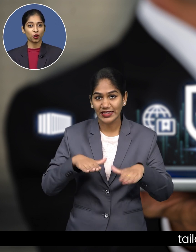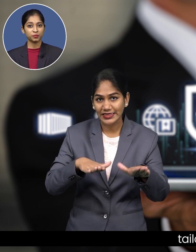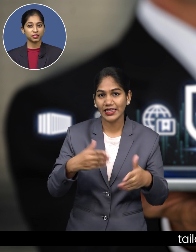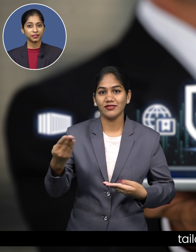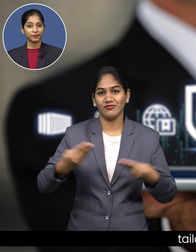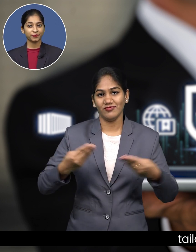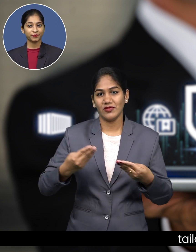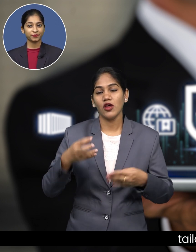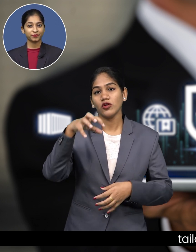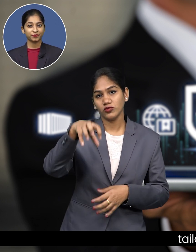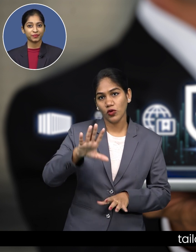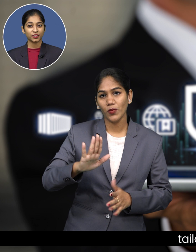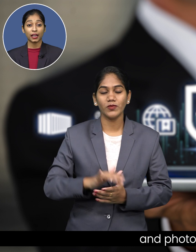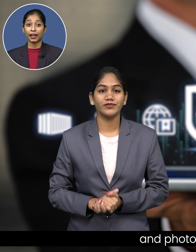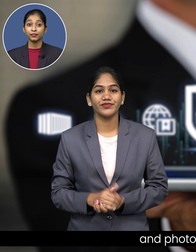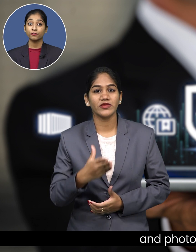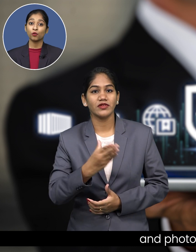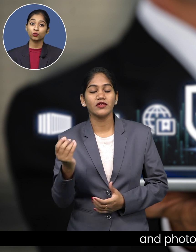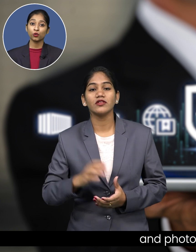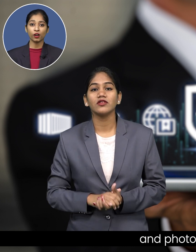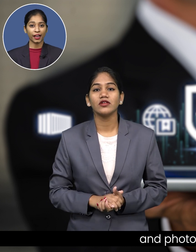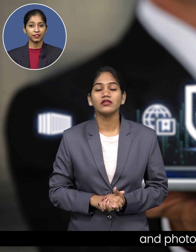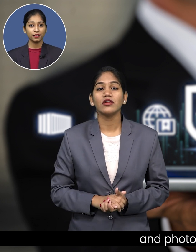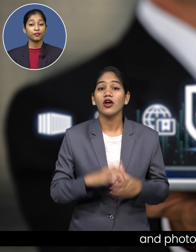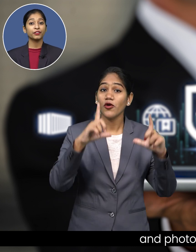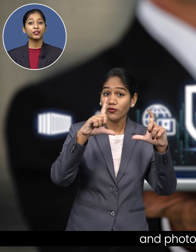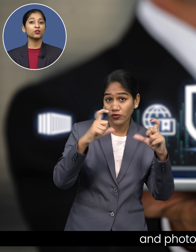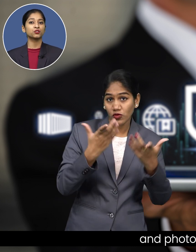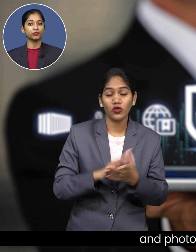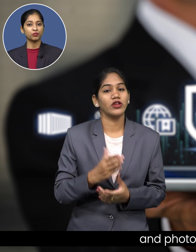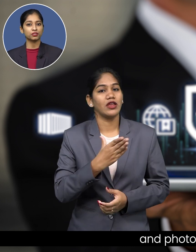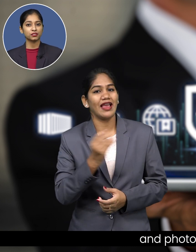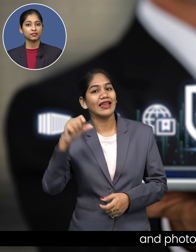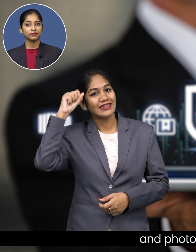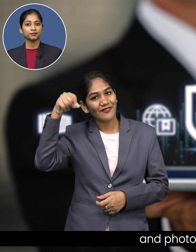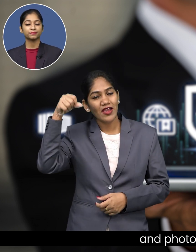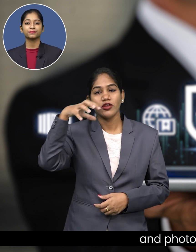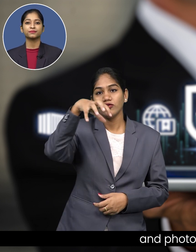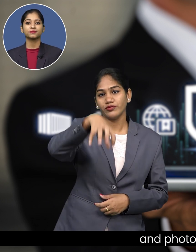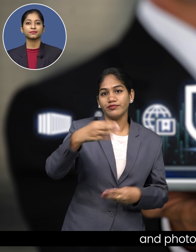tailoring shops, and photo and video studios.